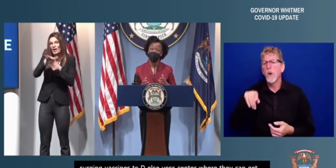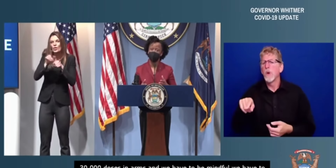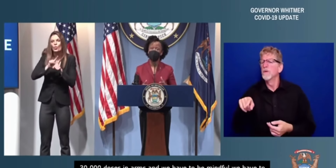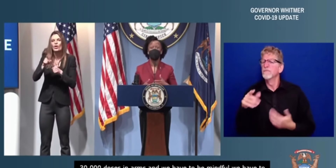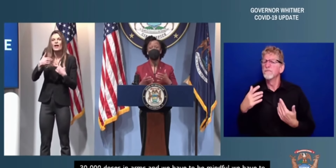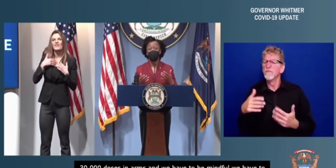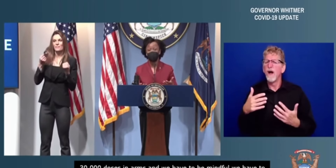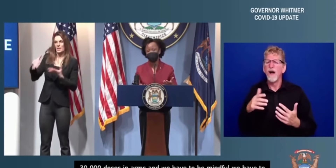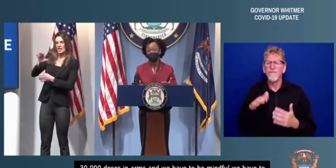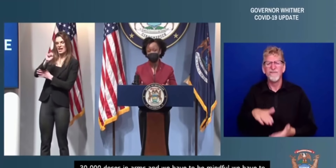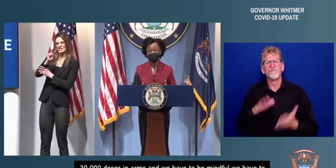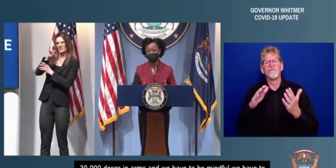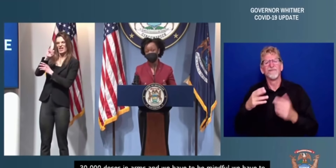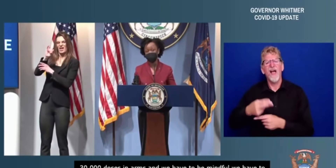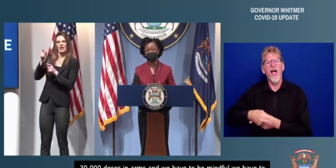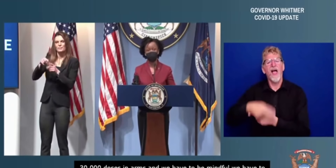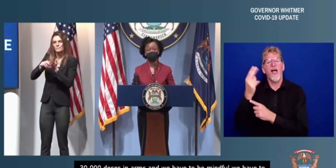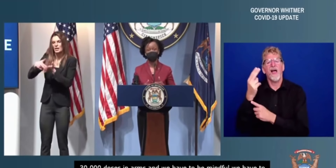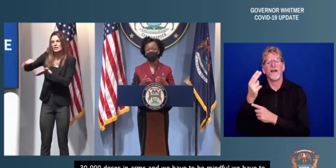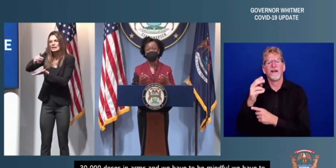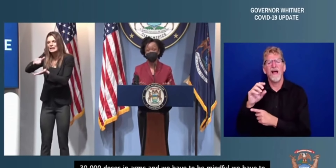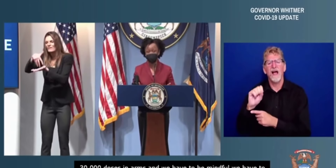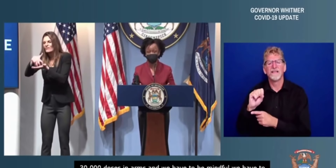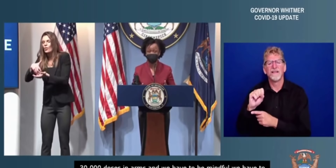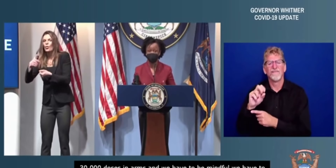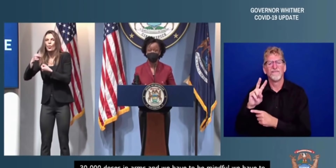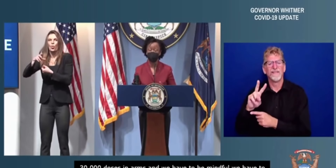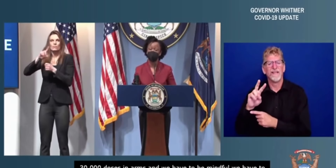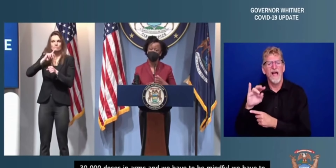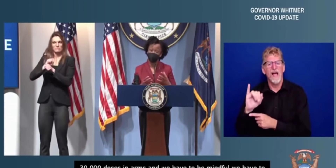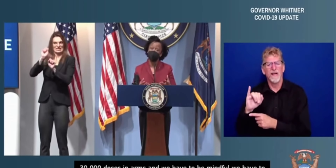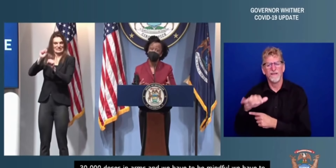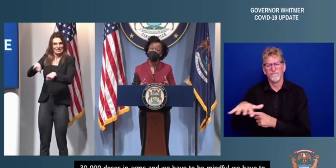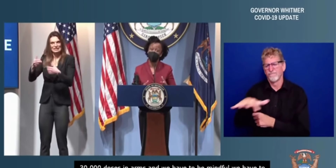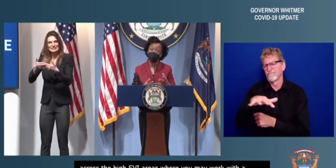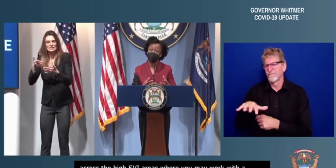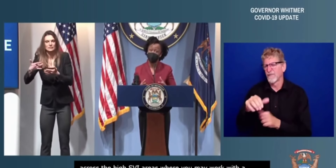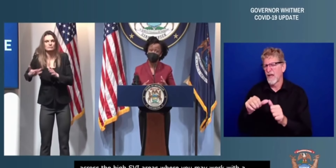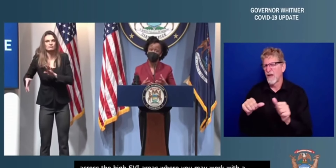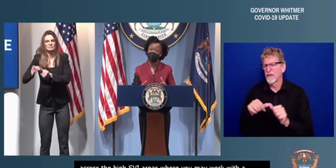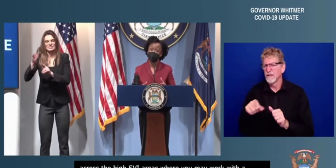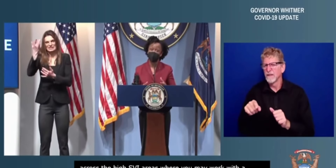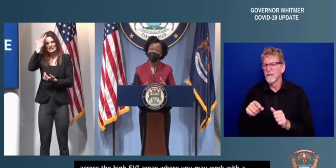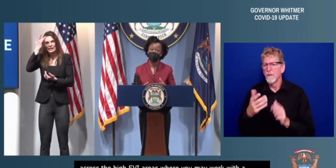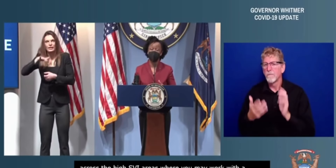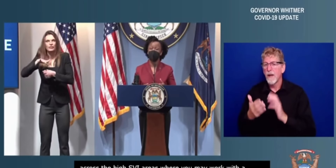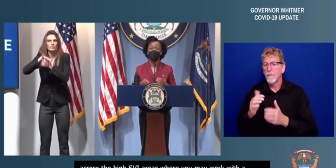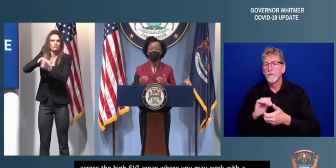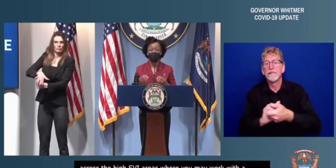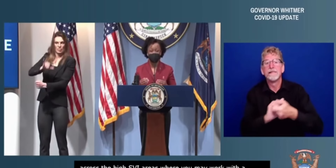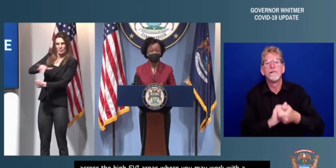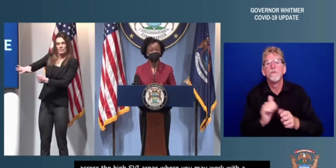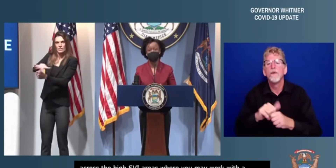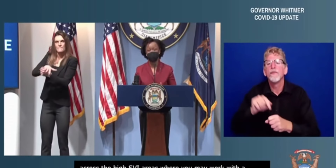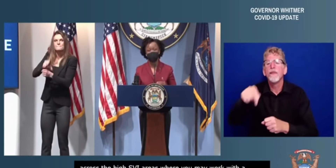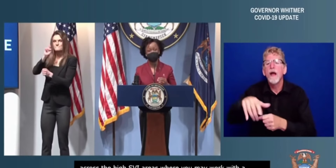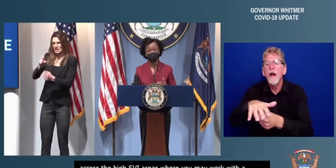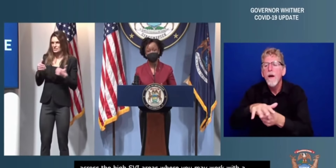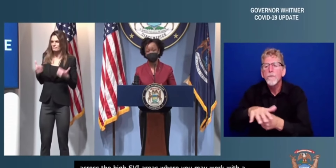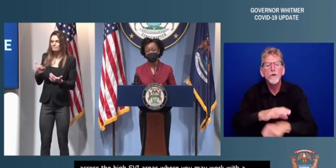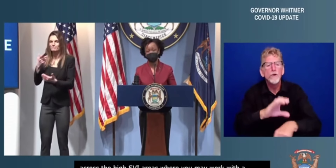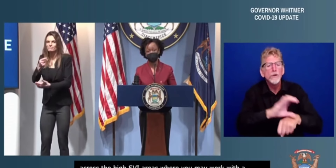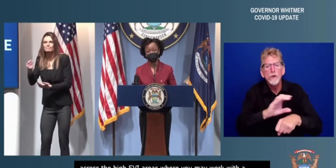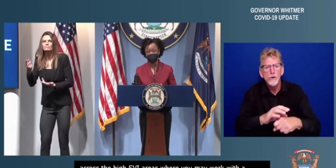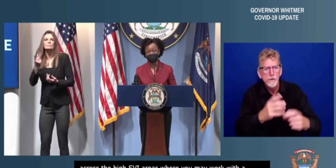areas where you may work with a neighborhood center or a church, for example, where perhaps you can't do as many vaccines, but we are absolutely